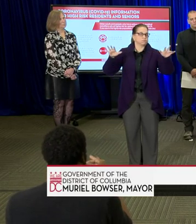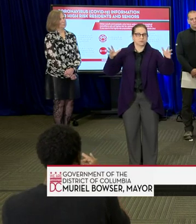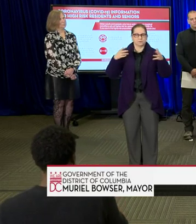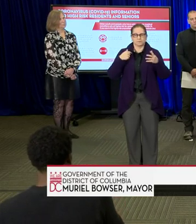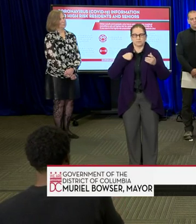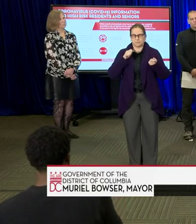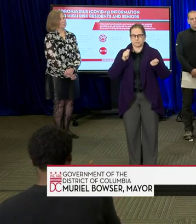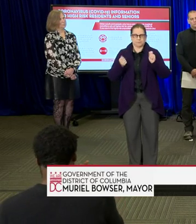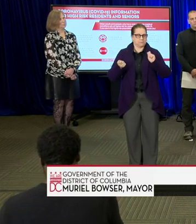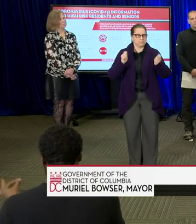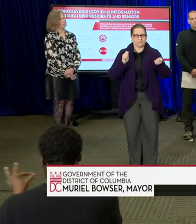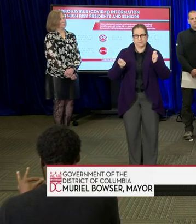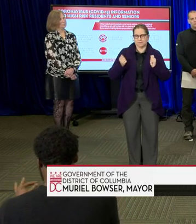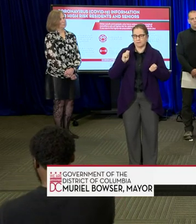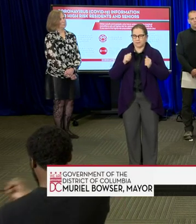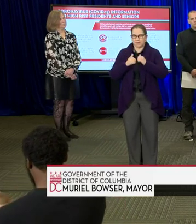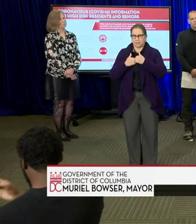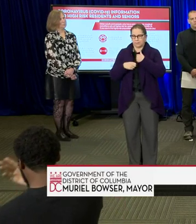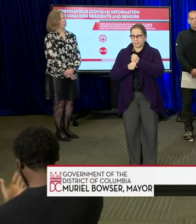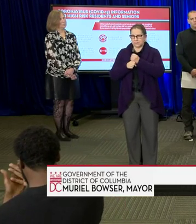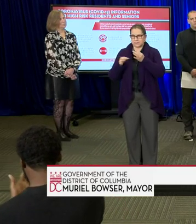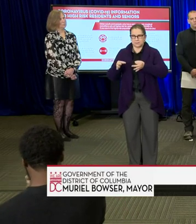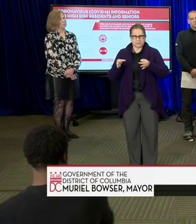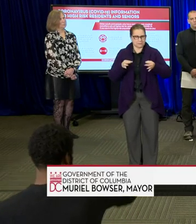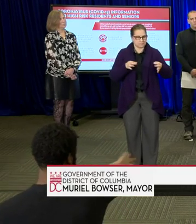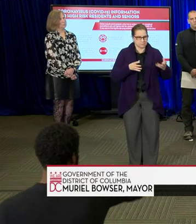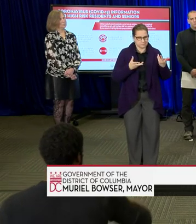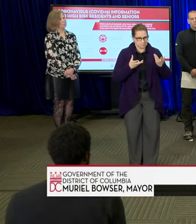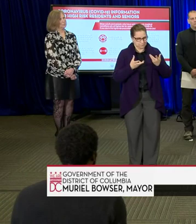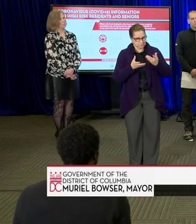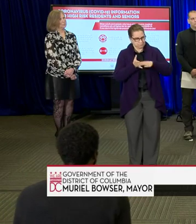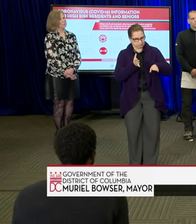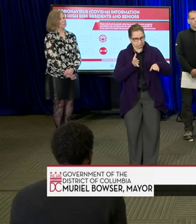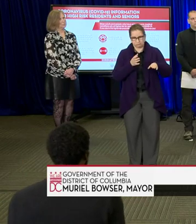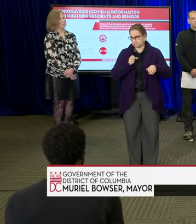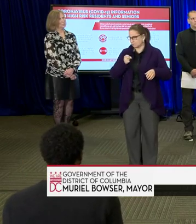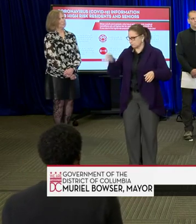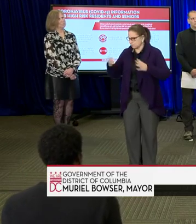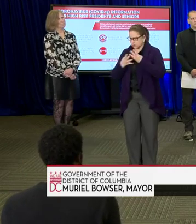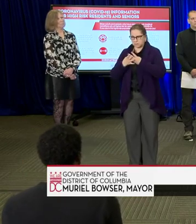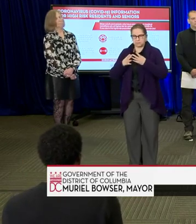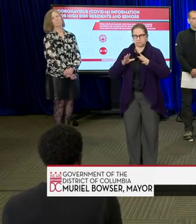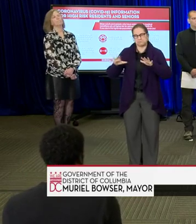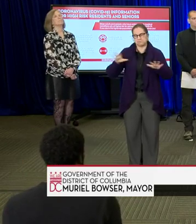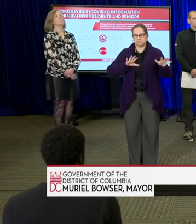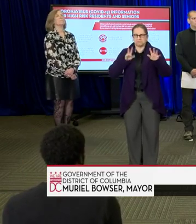sort of directs all parties, we'll continue to look for adjustments that make sense.